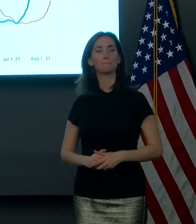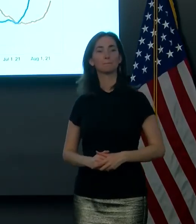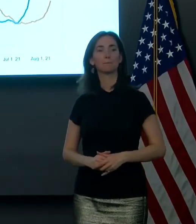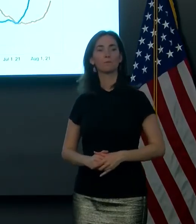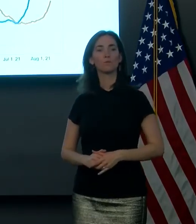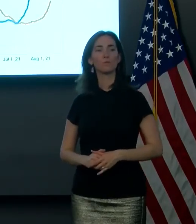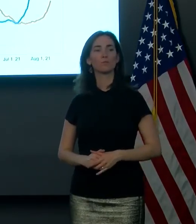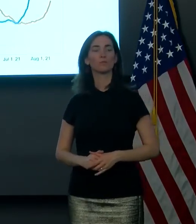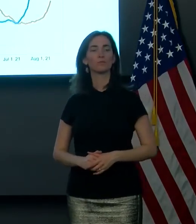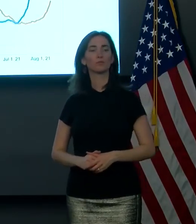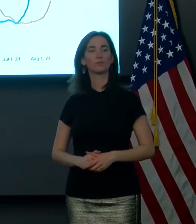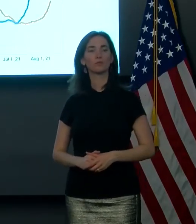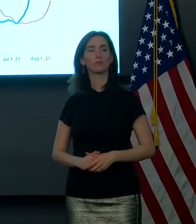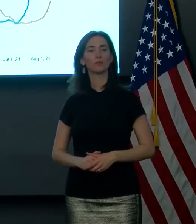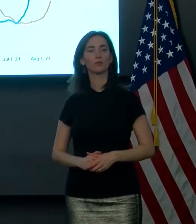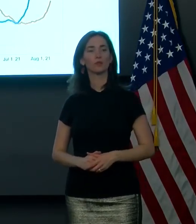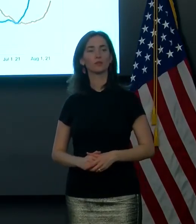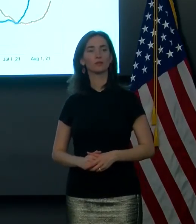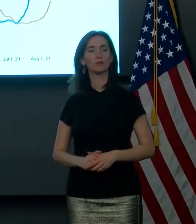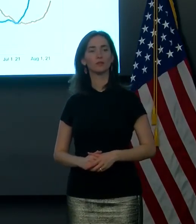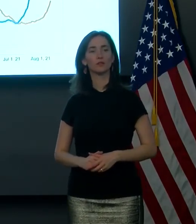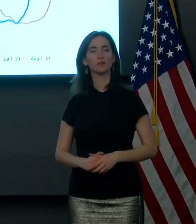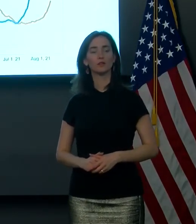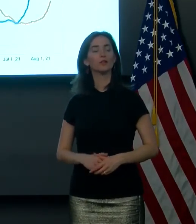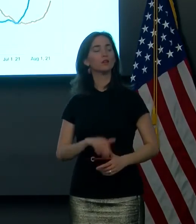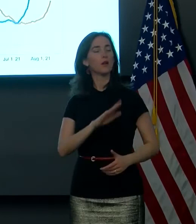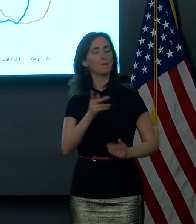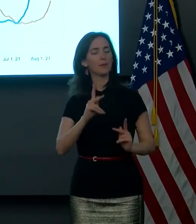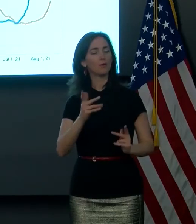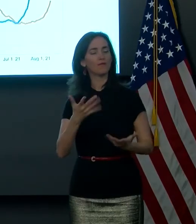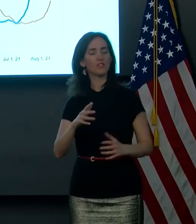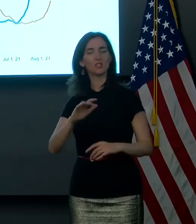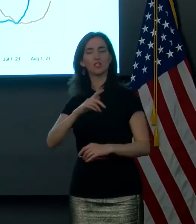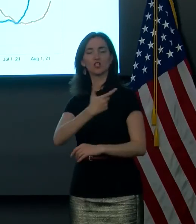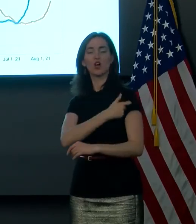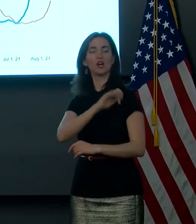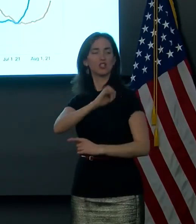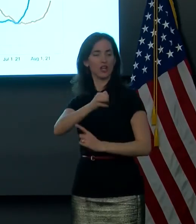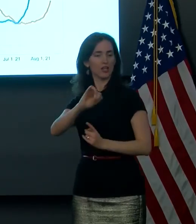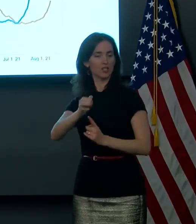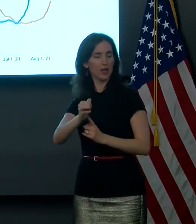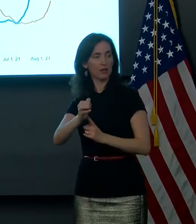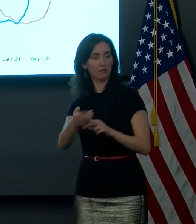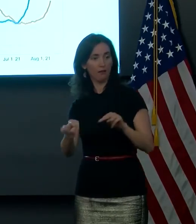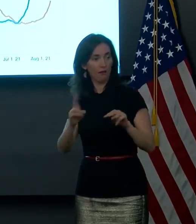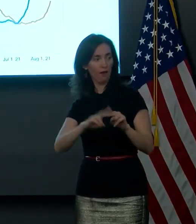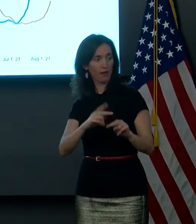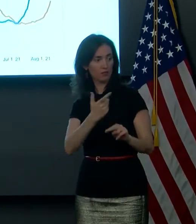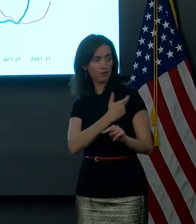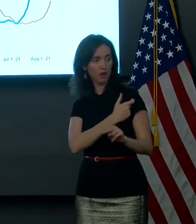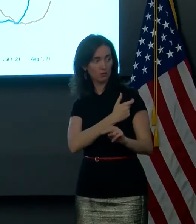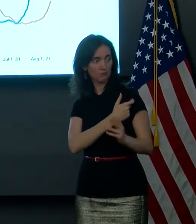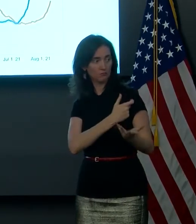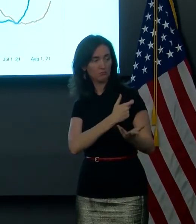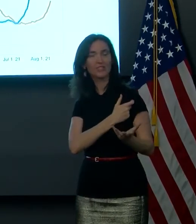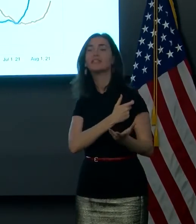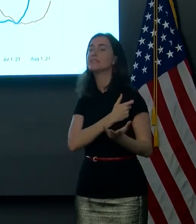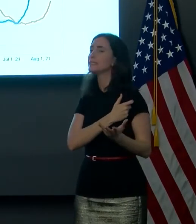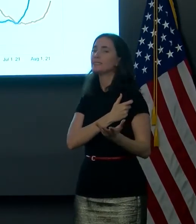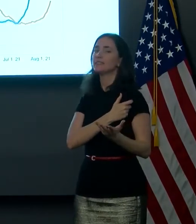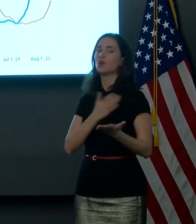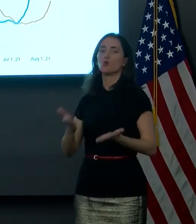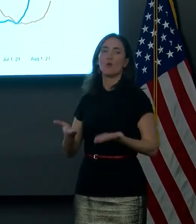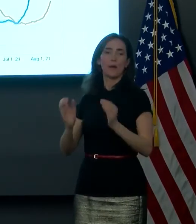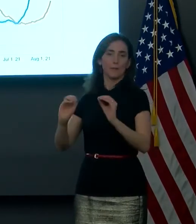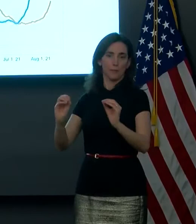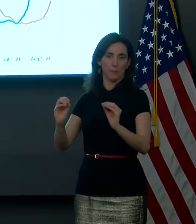What is the latest on booster shots for people who took the J&J shot? No recommendation yet. There's data being looked at. The company